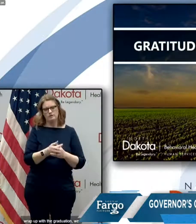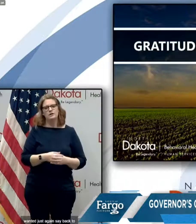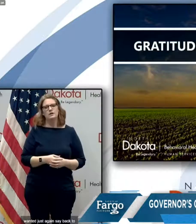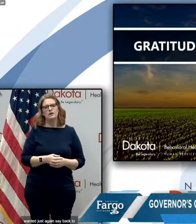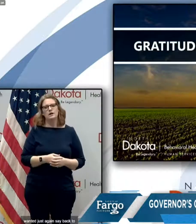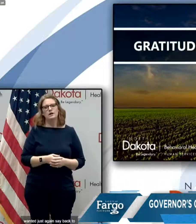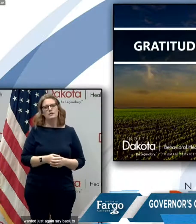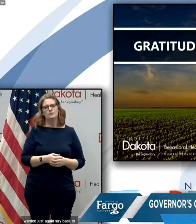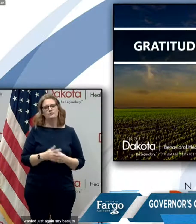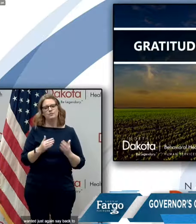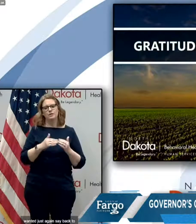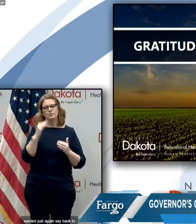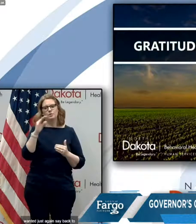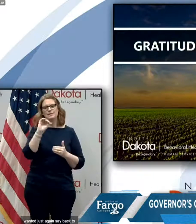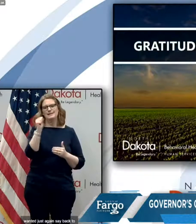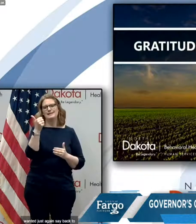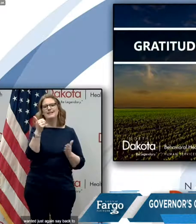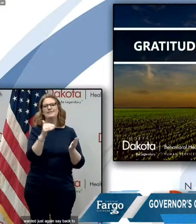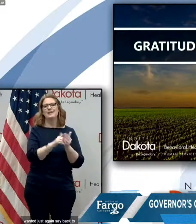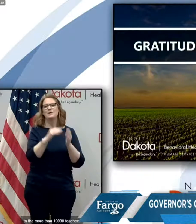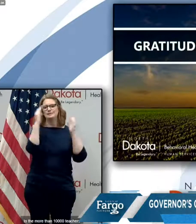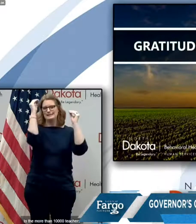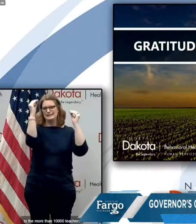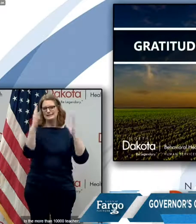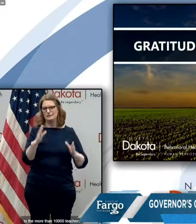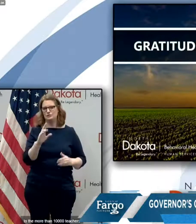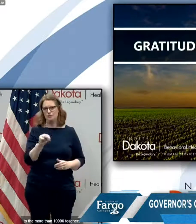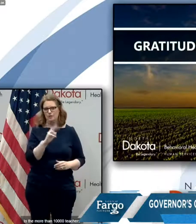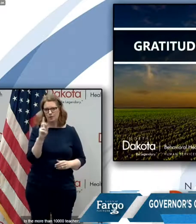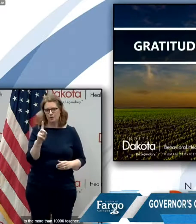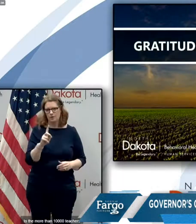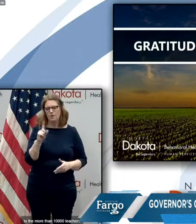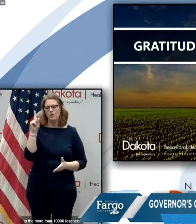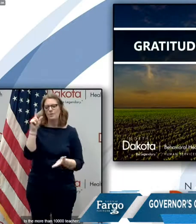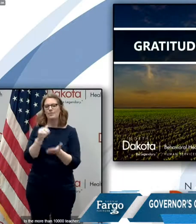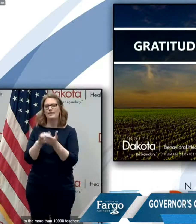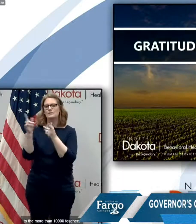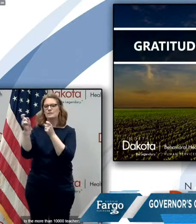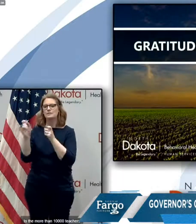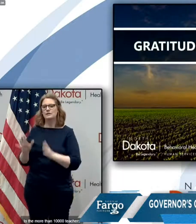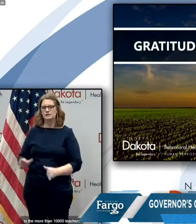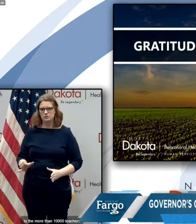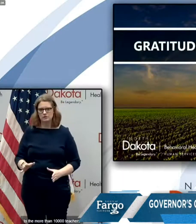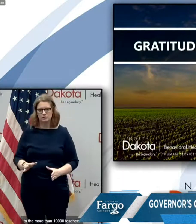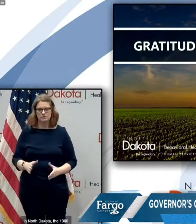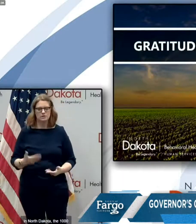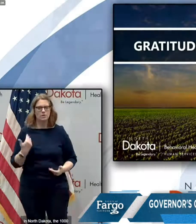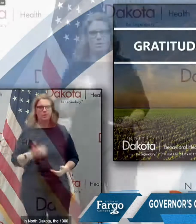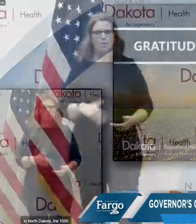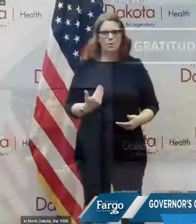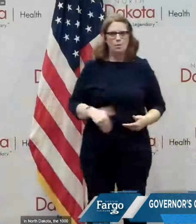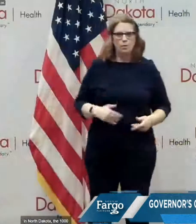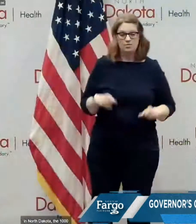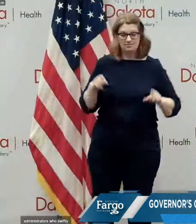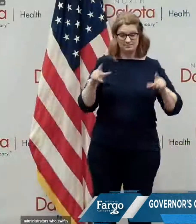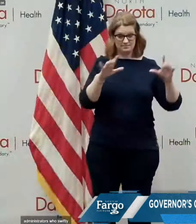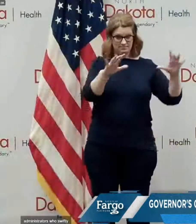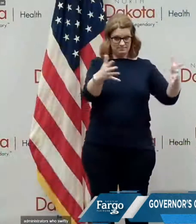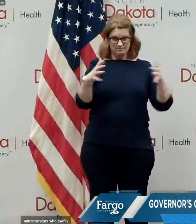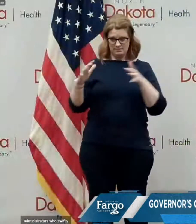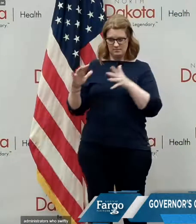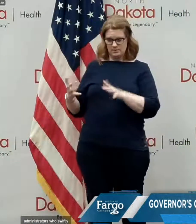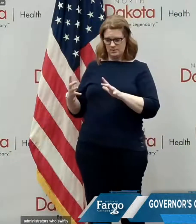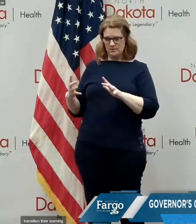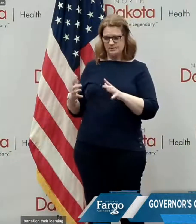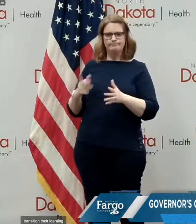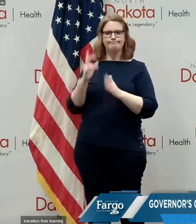than 10,000 teachers in North Dakota, the 1,000 administrators who swiftly transitioned their learning communities to